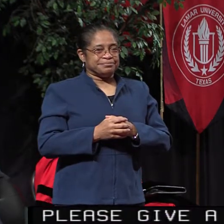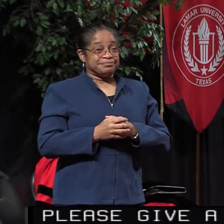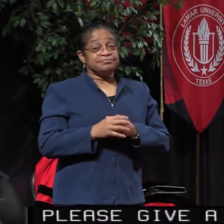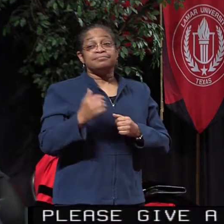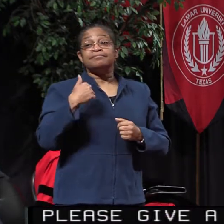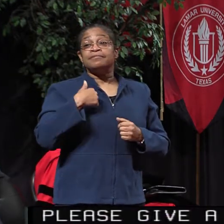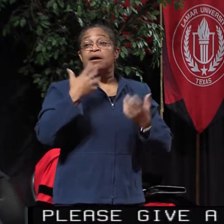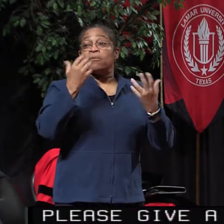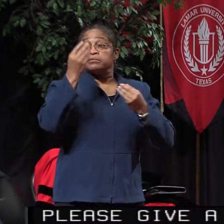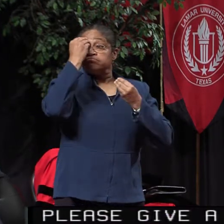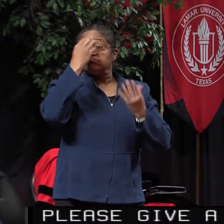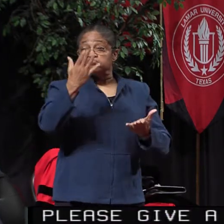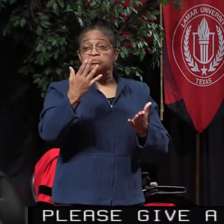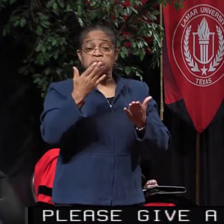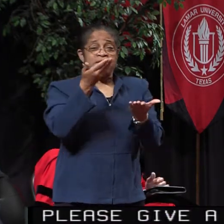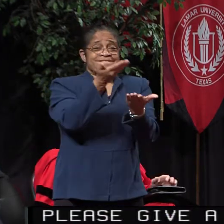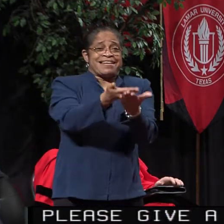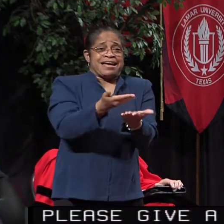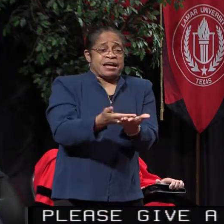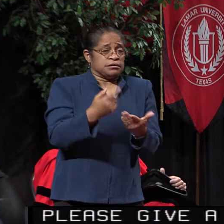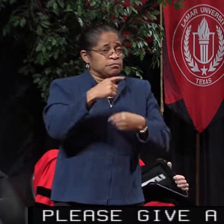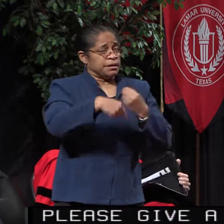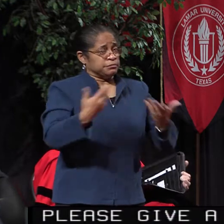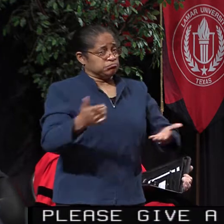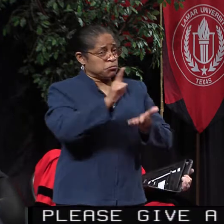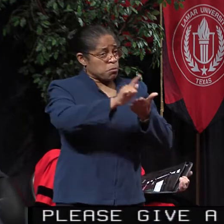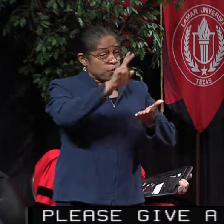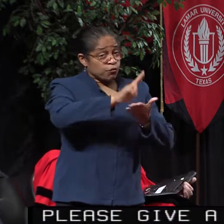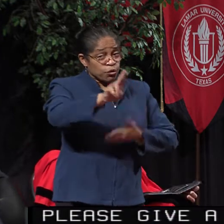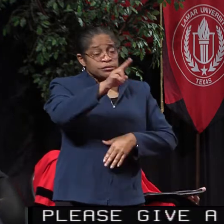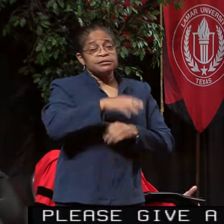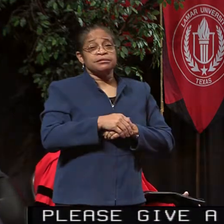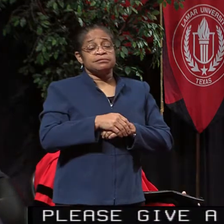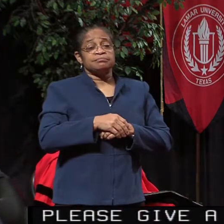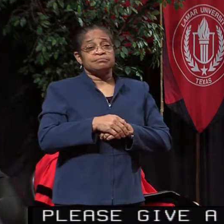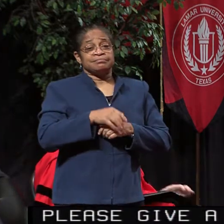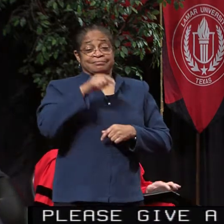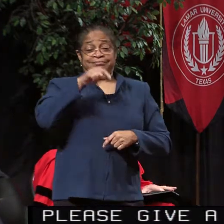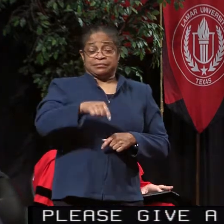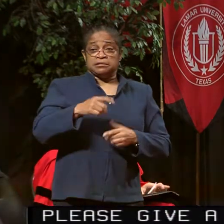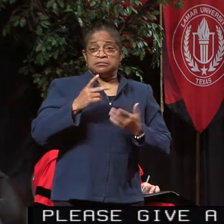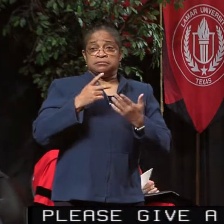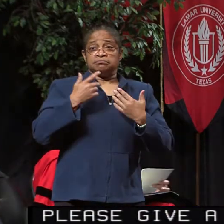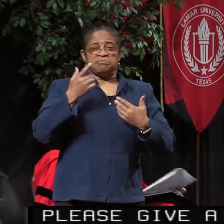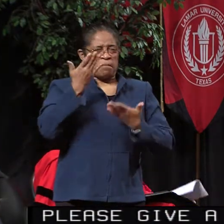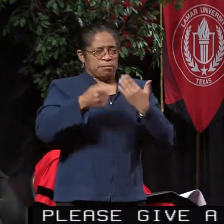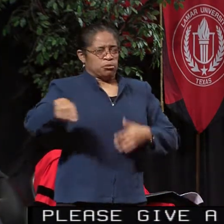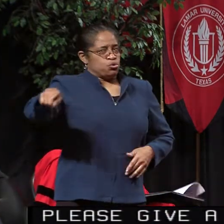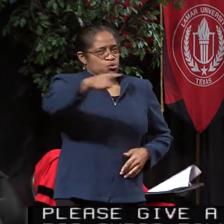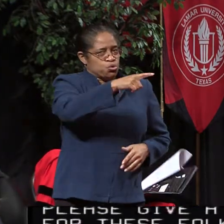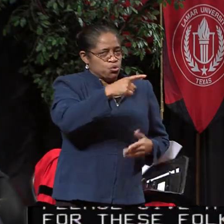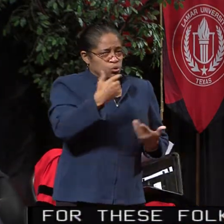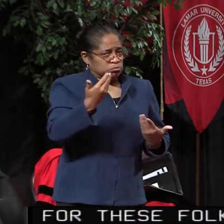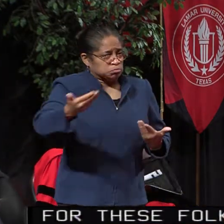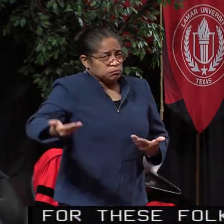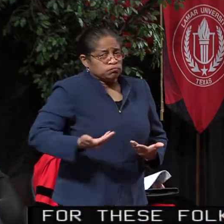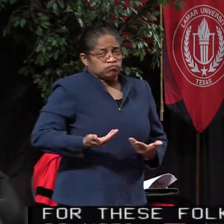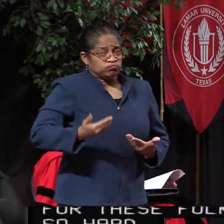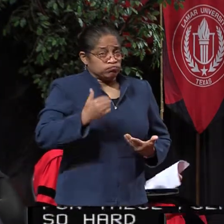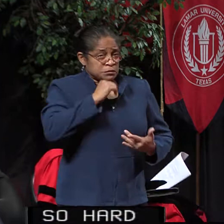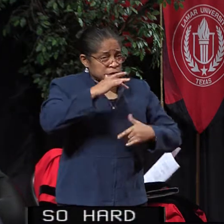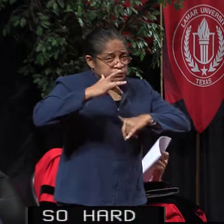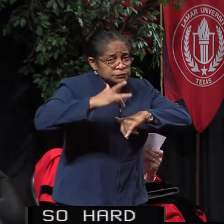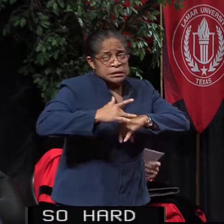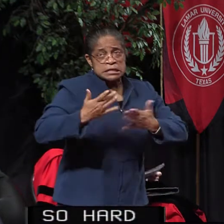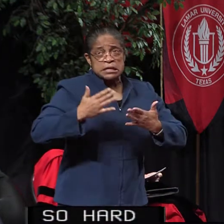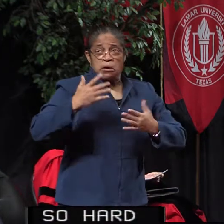I'd like to tell you a few facts about Lamar University. This information is for those of you who might be guests from out of town or out